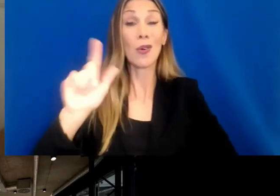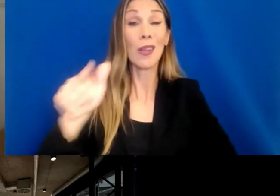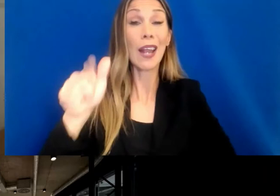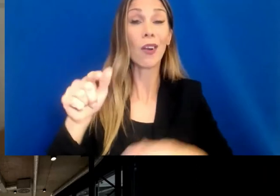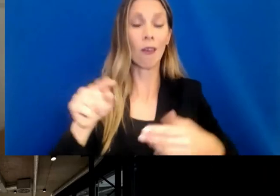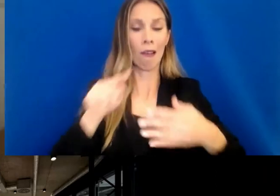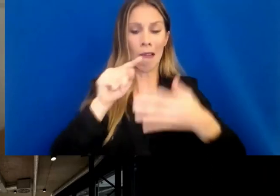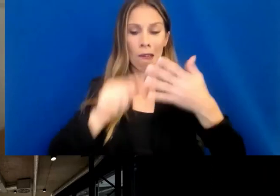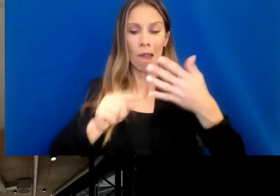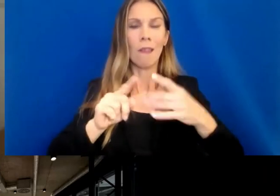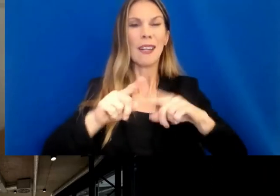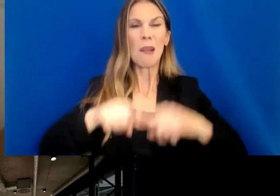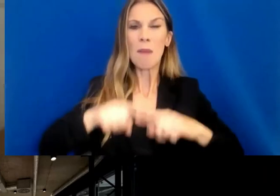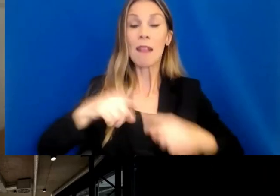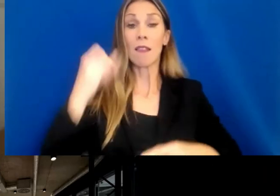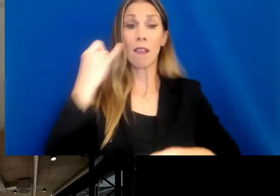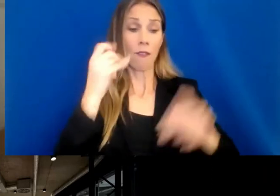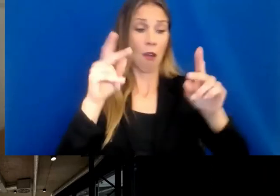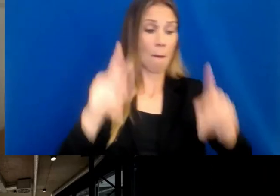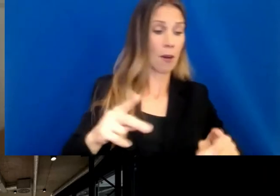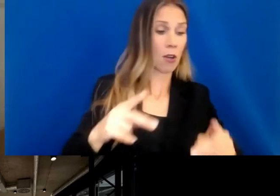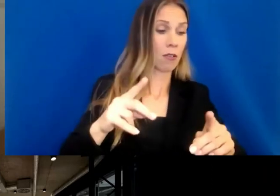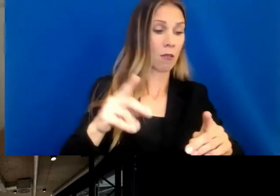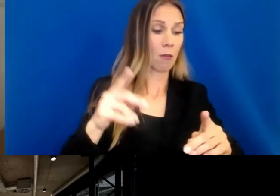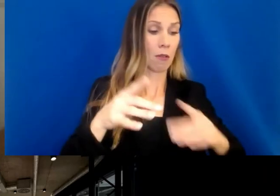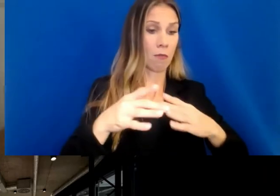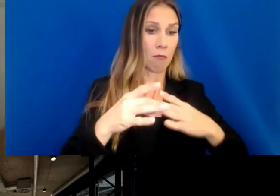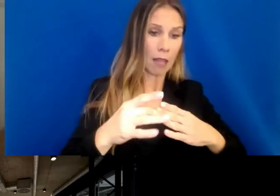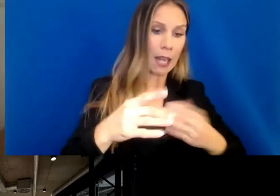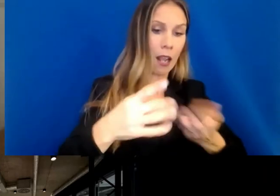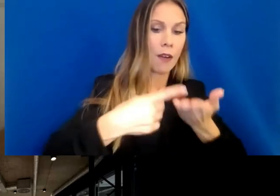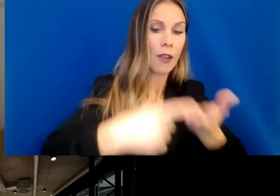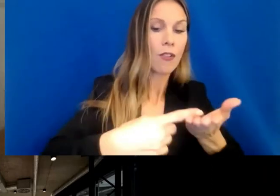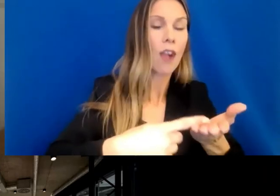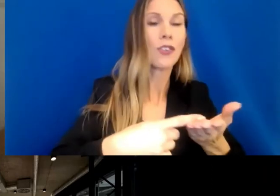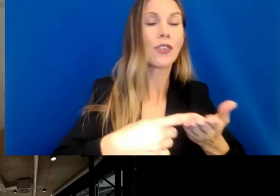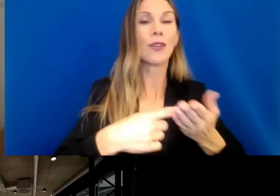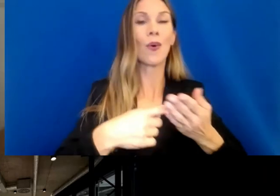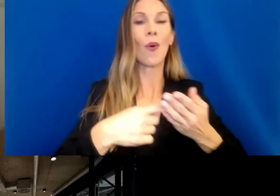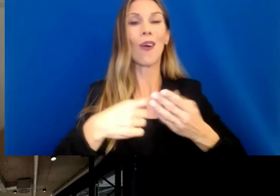if it's a session with a discussant or a commentator.